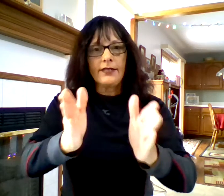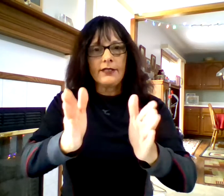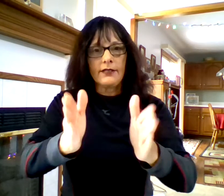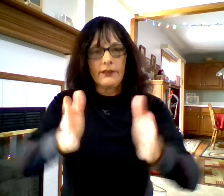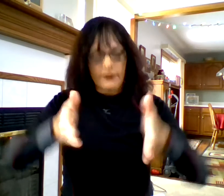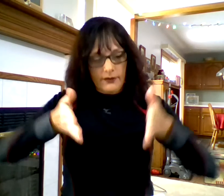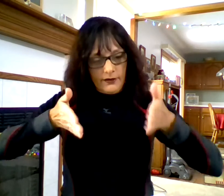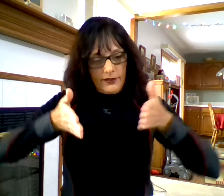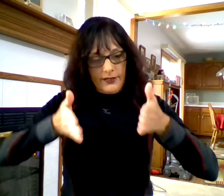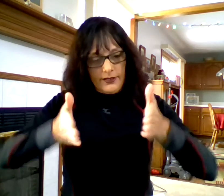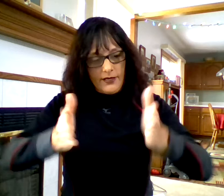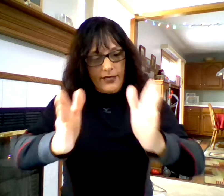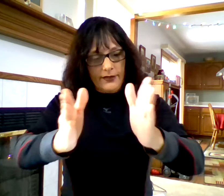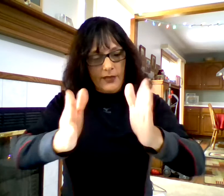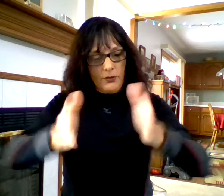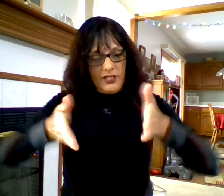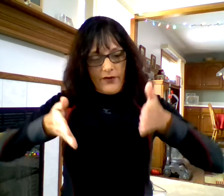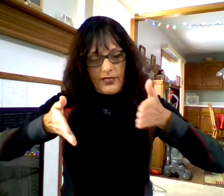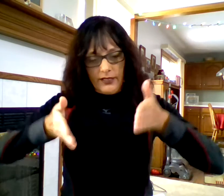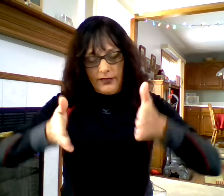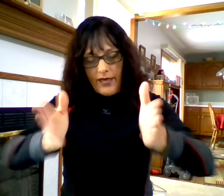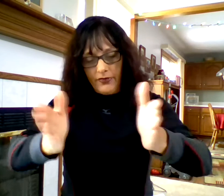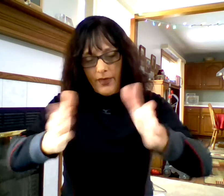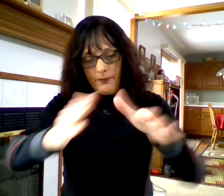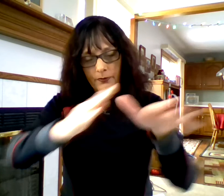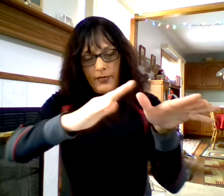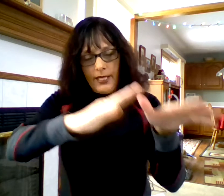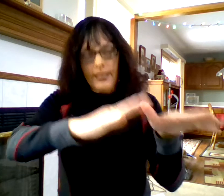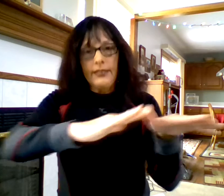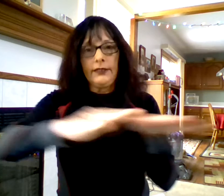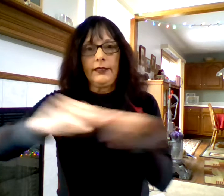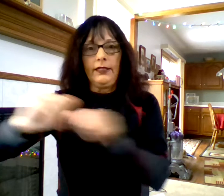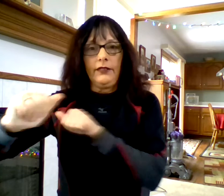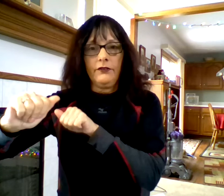Let, this is sentence number 7, let them leave.